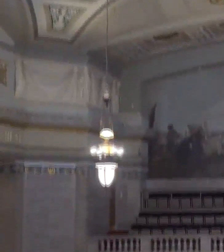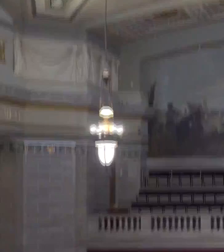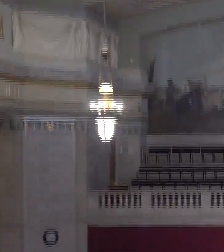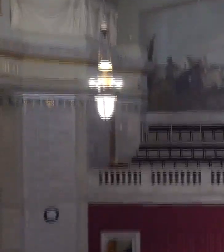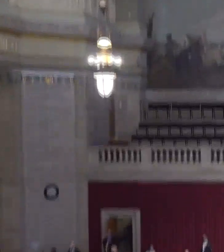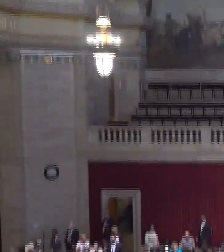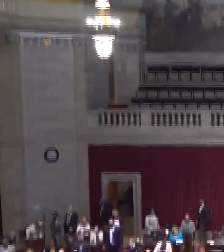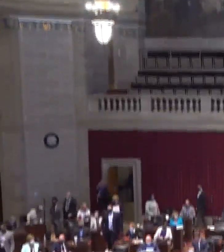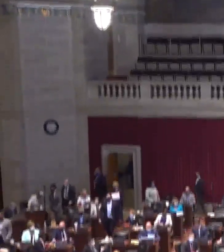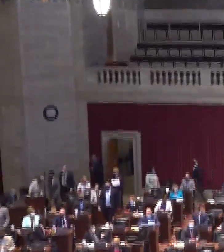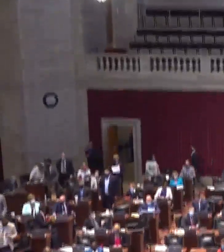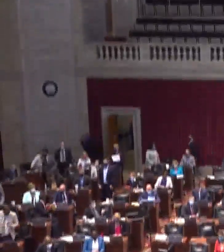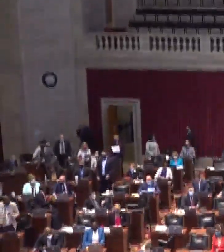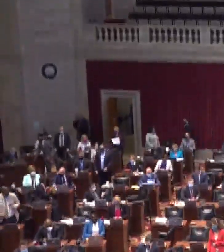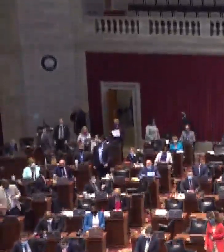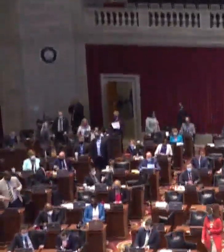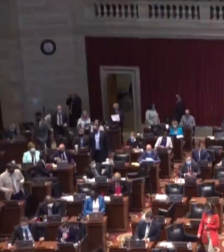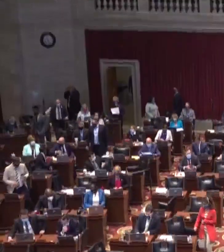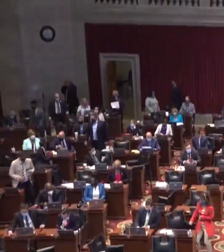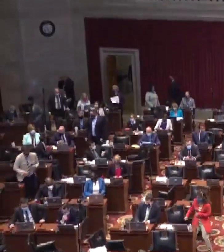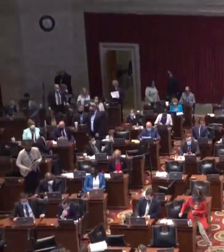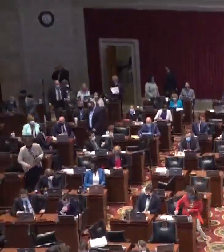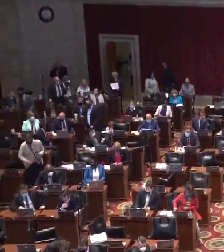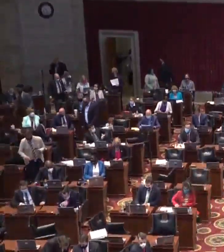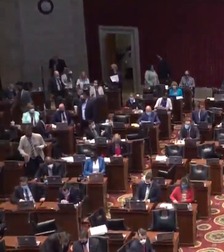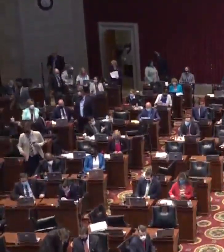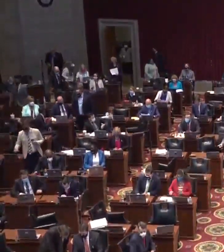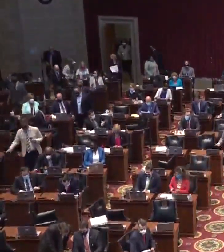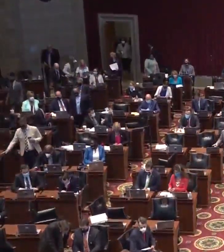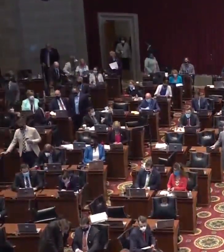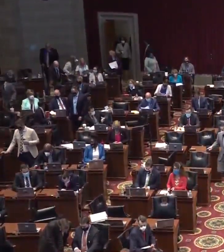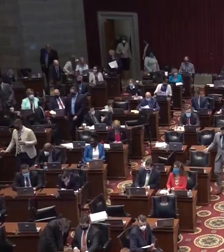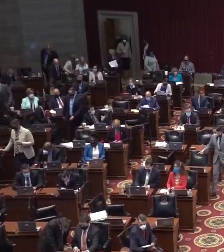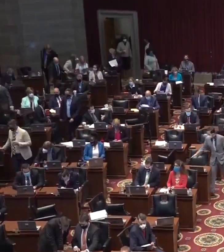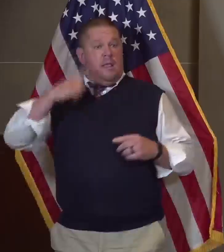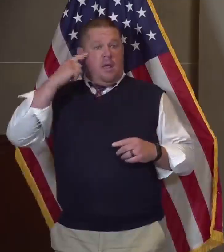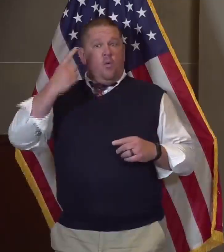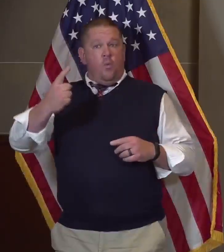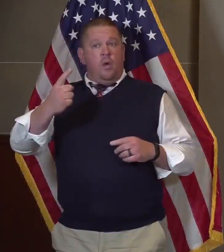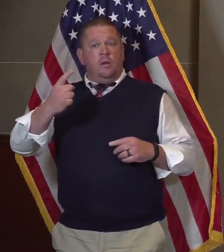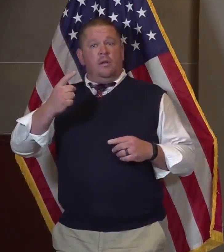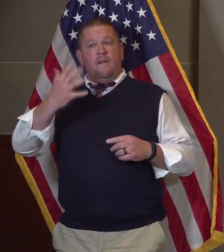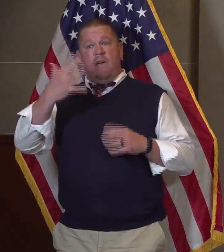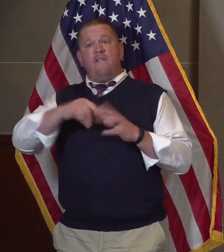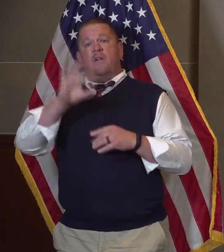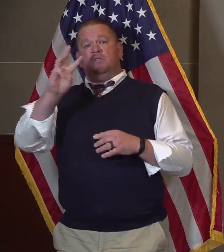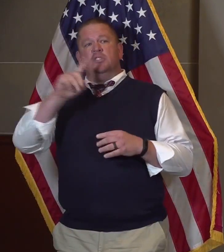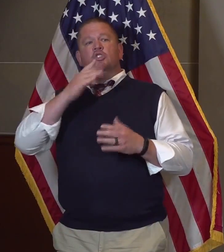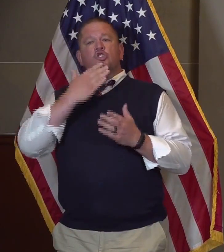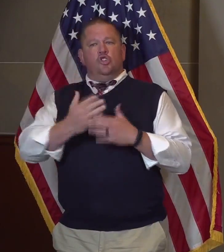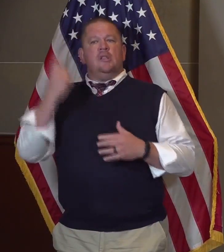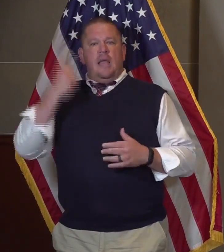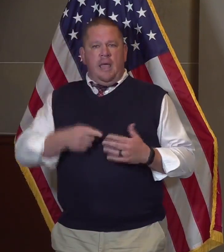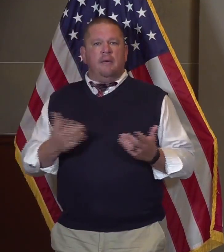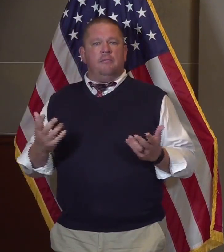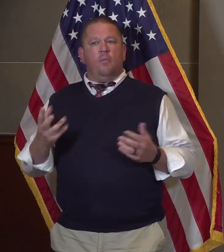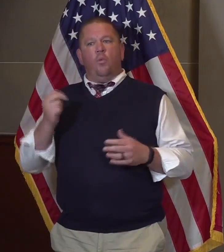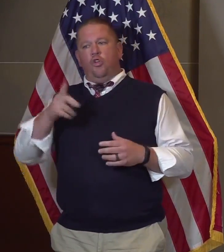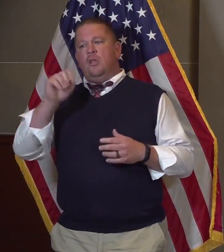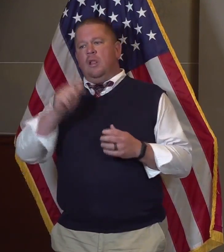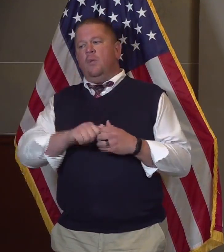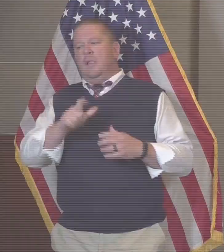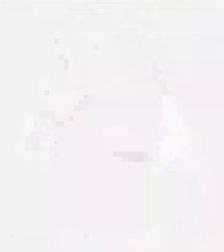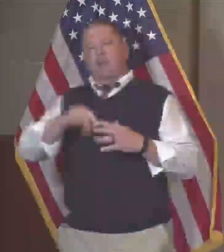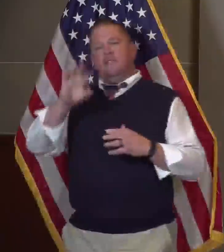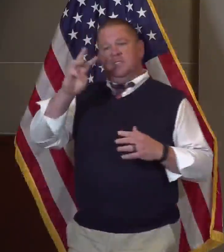also mentioned his feelings about the house passing his crime bill provisions. I think one, five out of six is a good day when you're